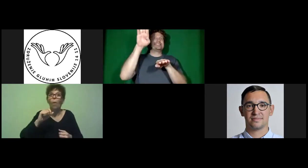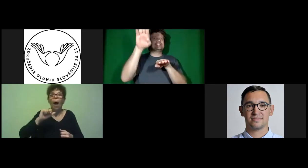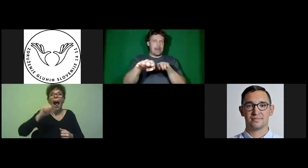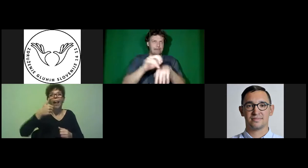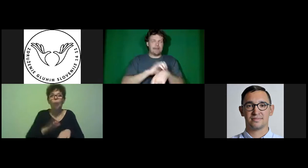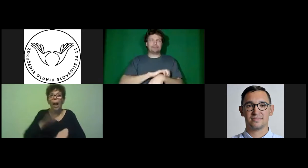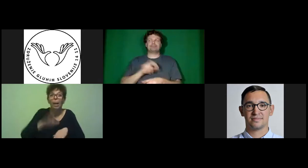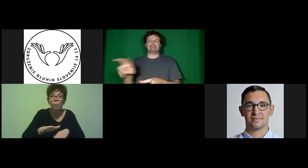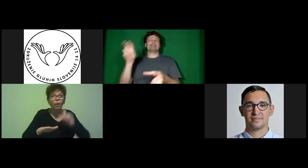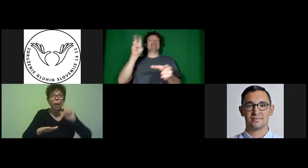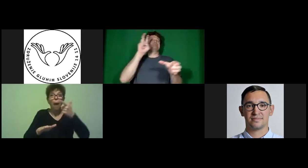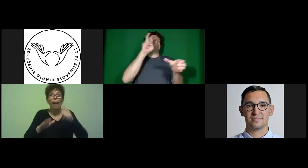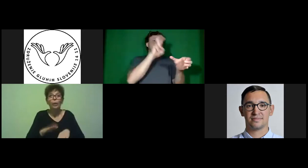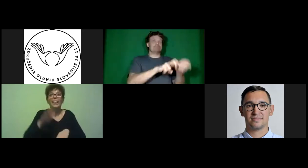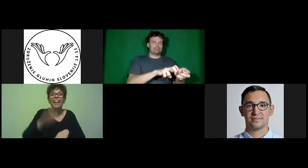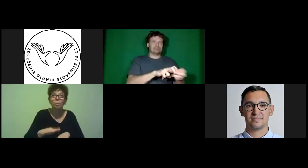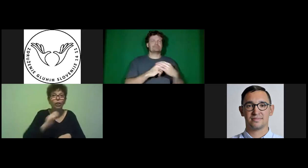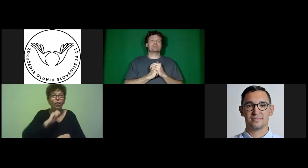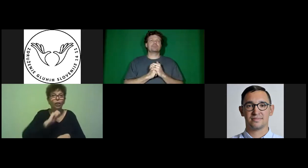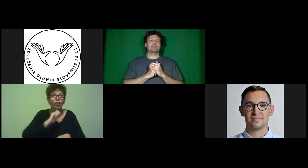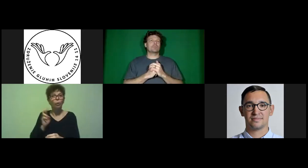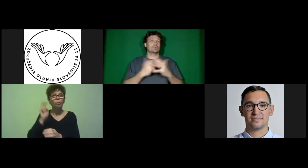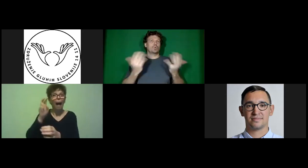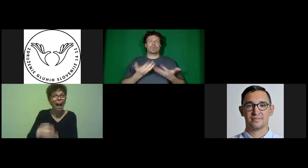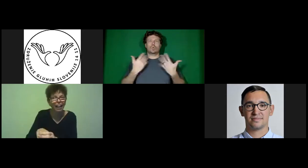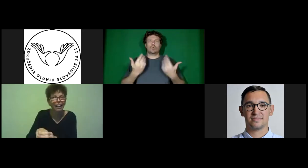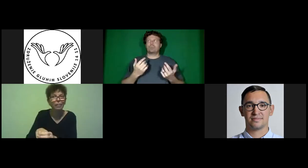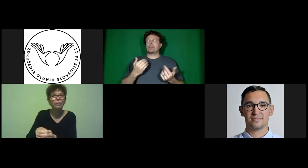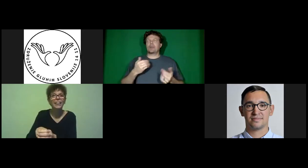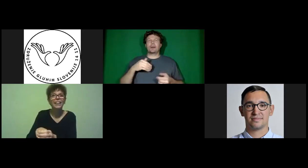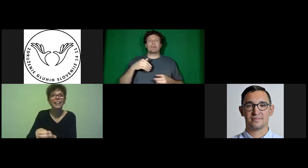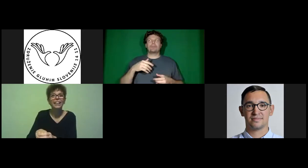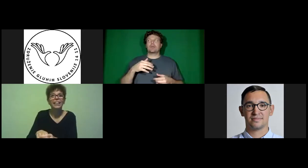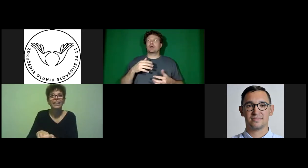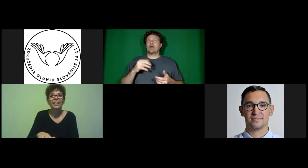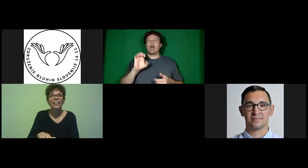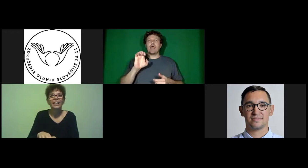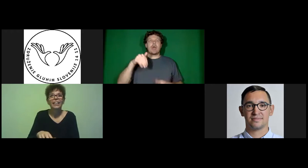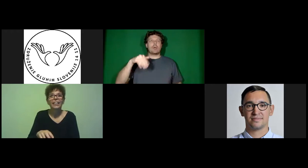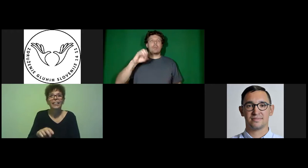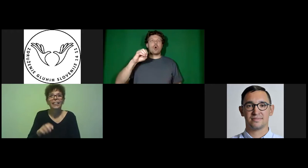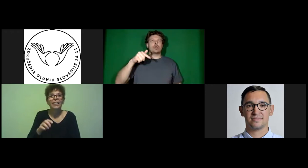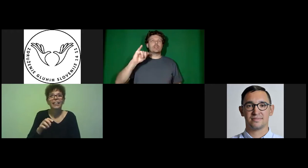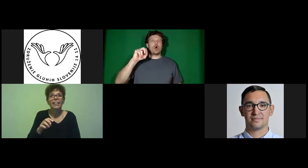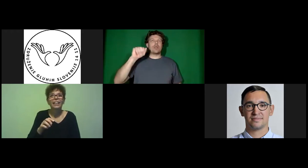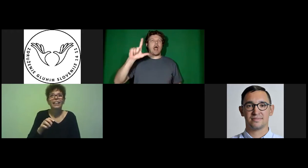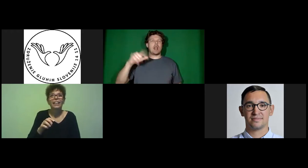And that motivated me even more. I was able to take my second leap into professional